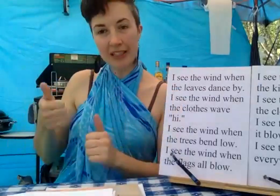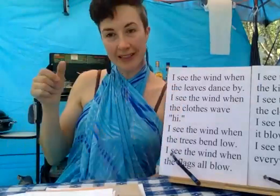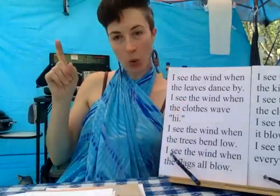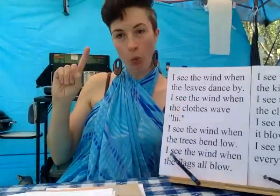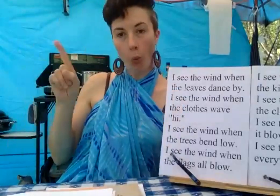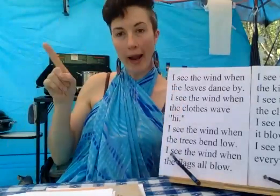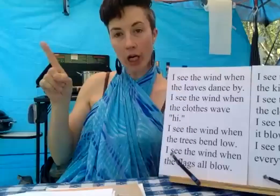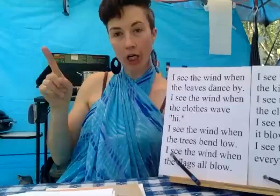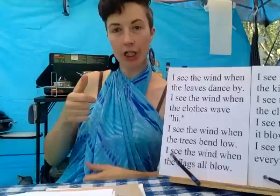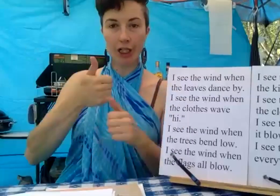Everywhere.